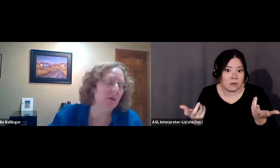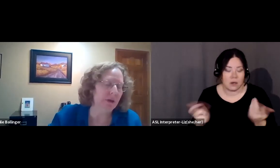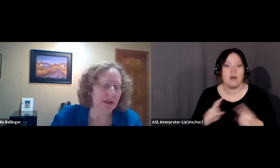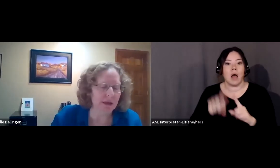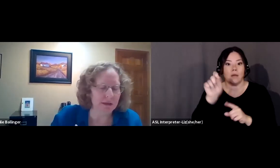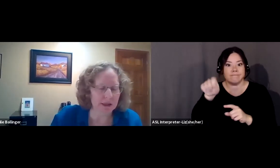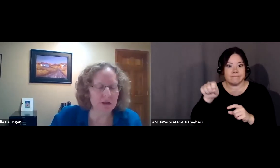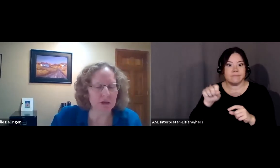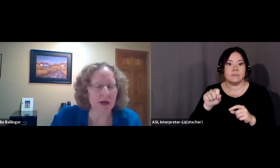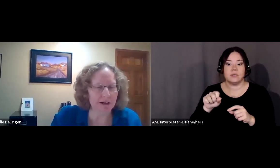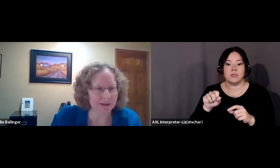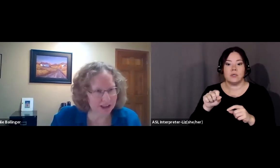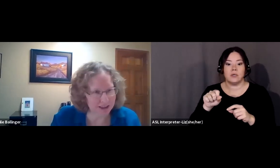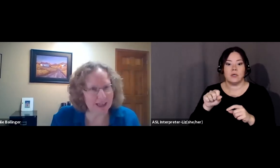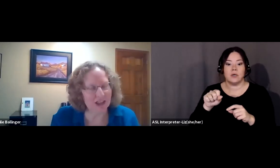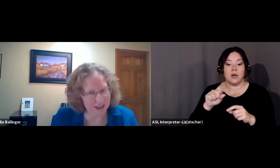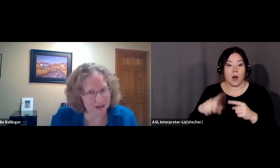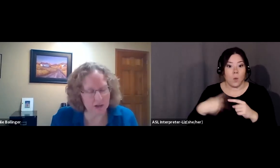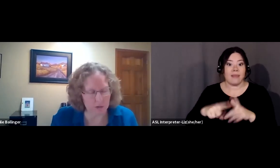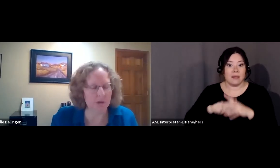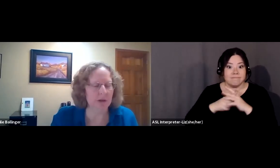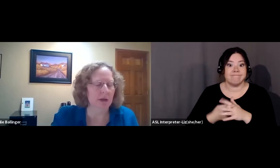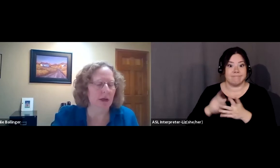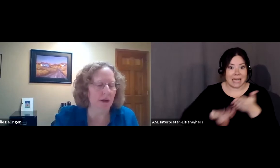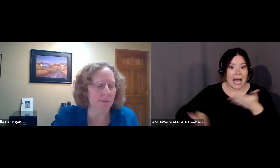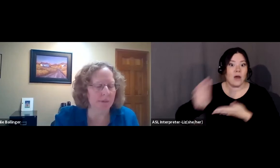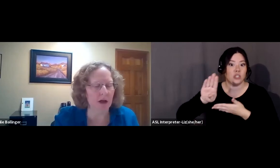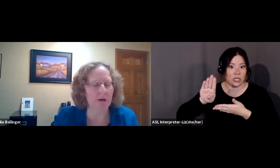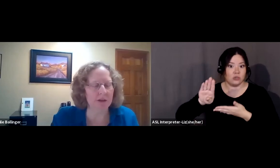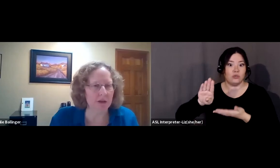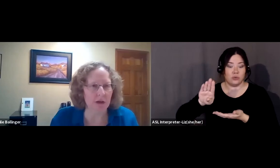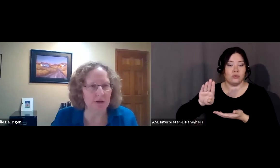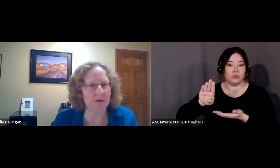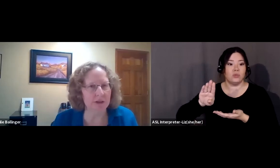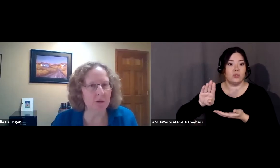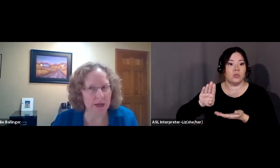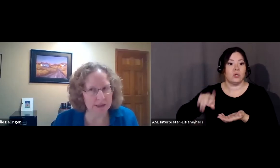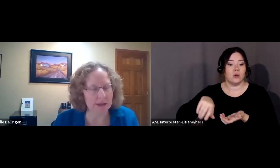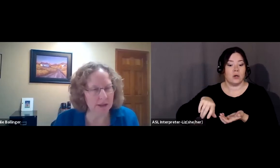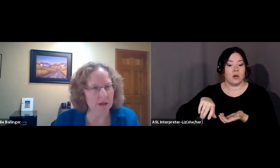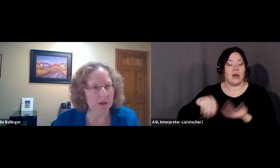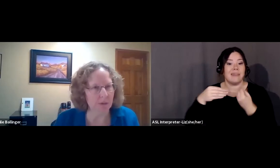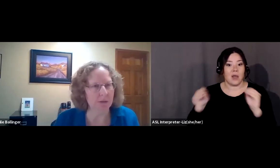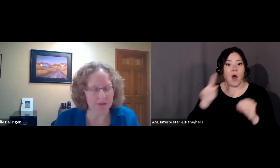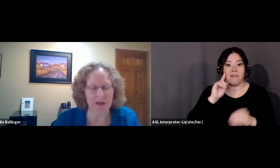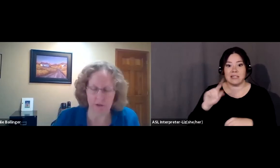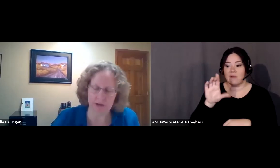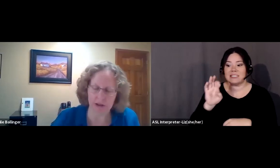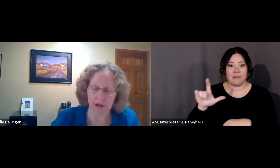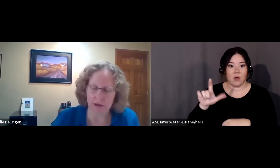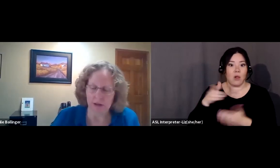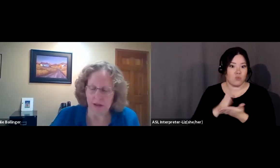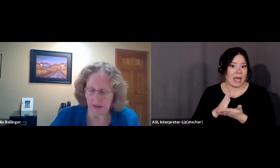they enter higher education institutes, the Office of Civil Rights, the U.S. Department of